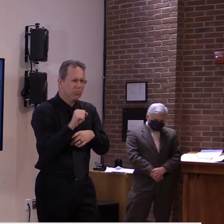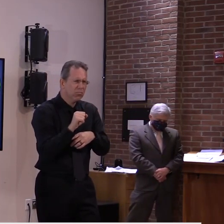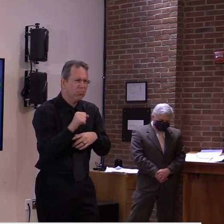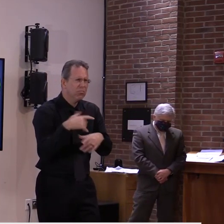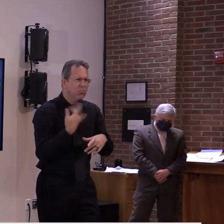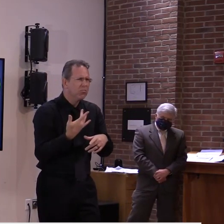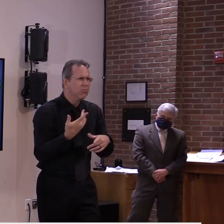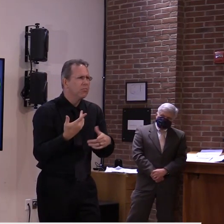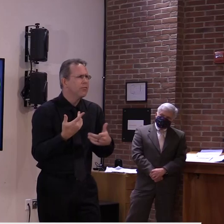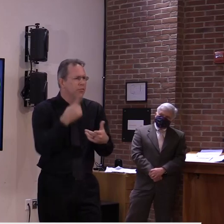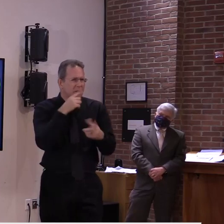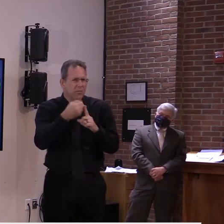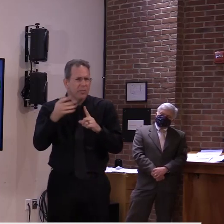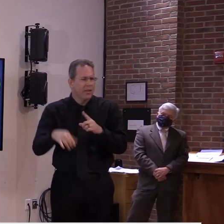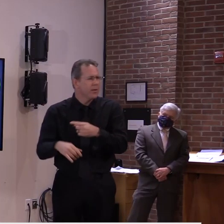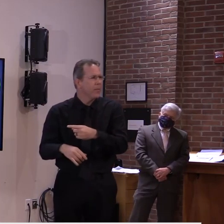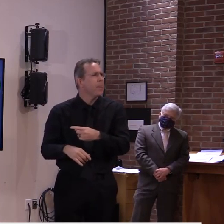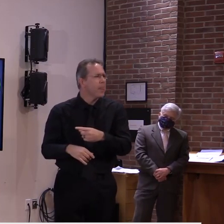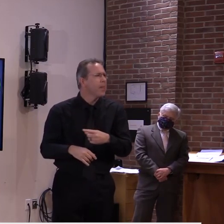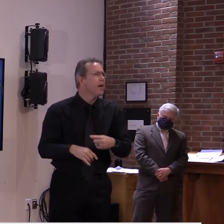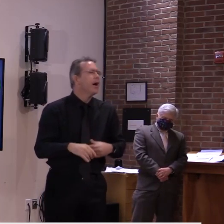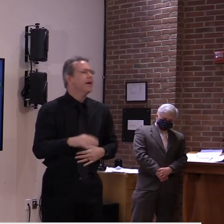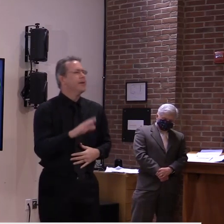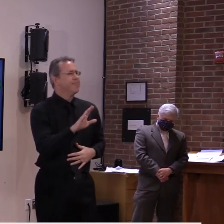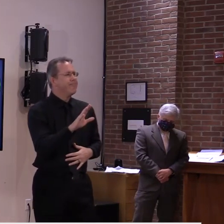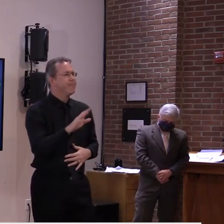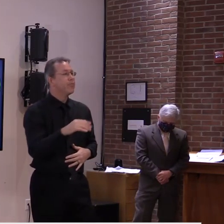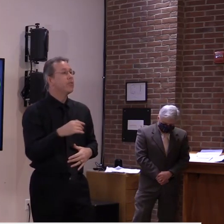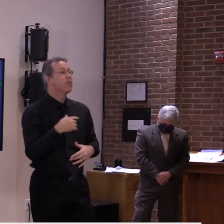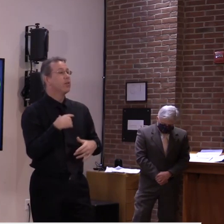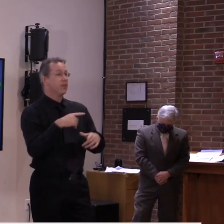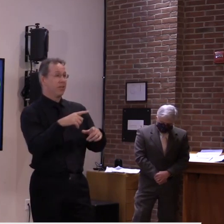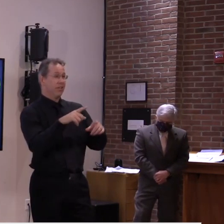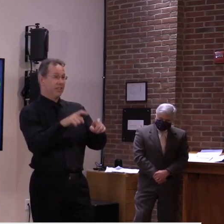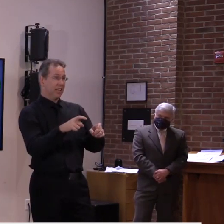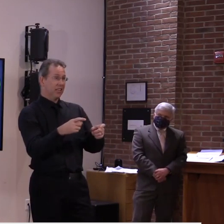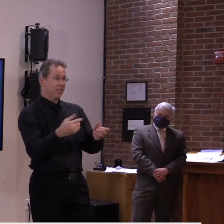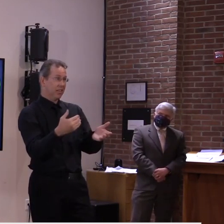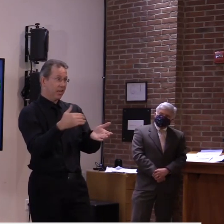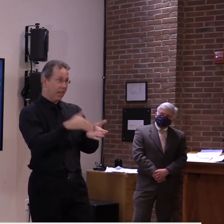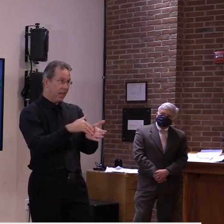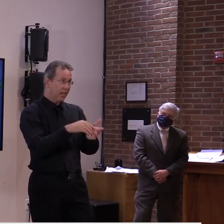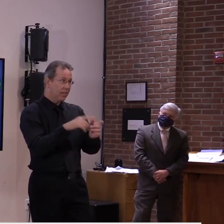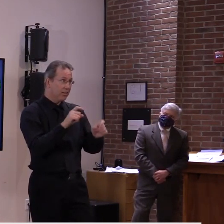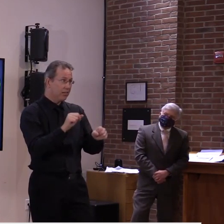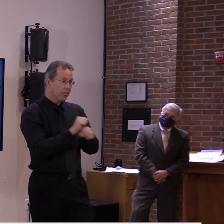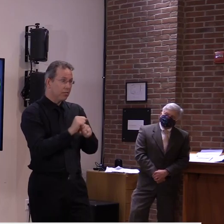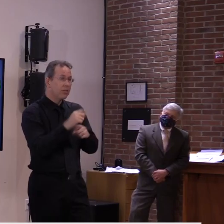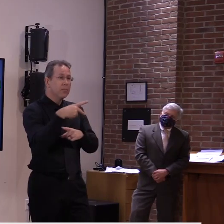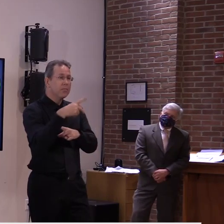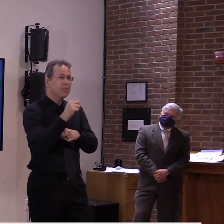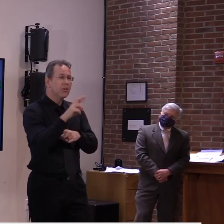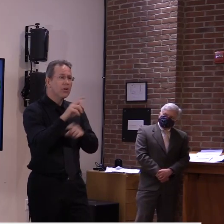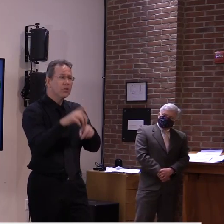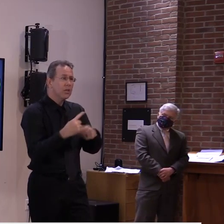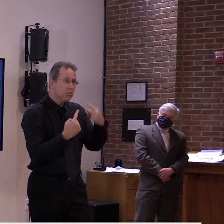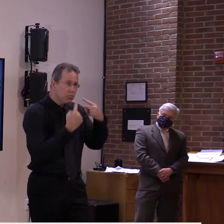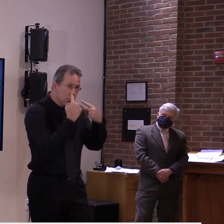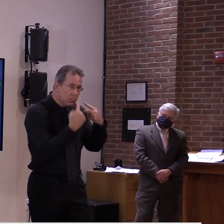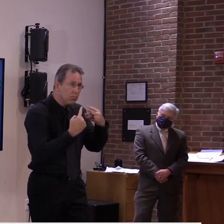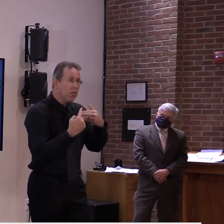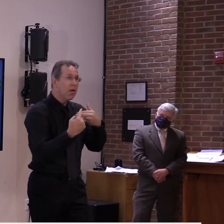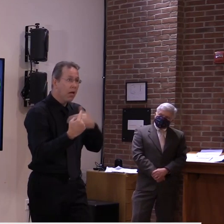No, they tested positive. Oh, they tested positive. Okay. Yes. So there really is no need to